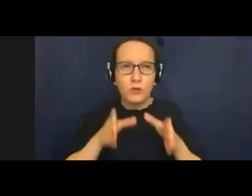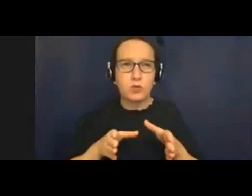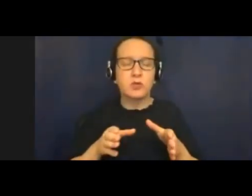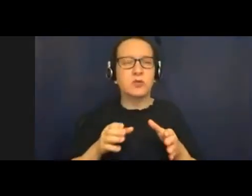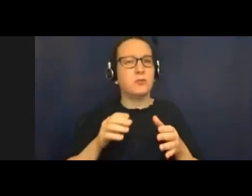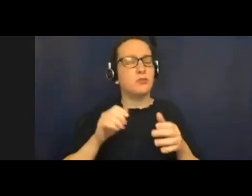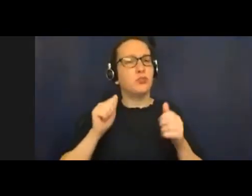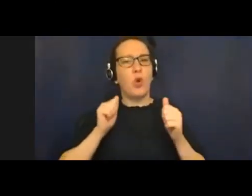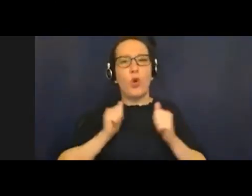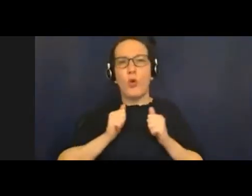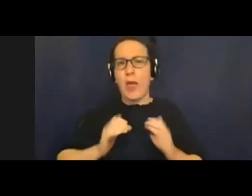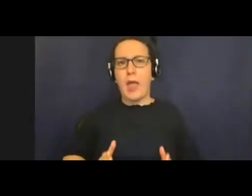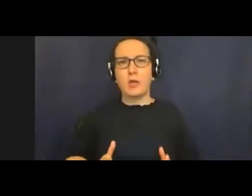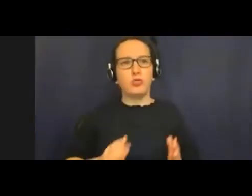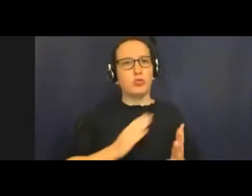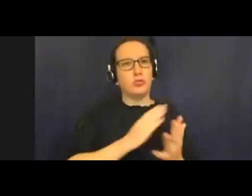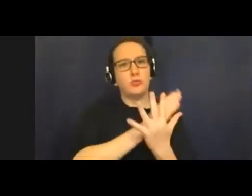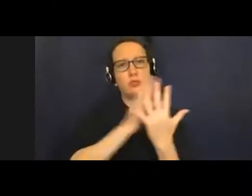entire electoral cycle,